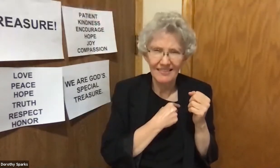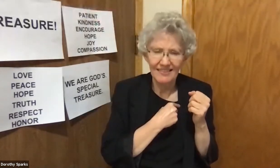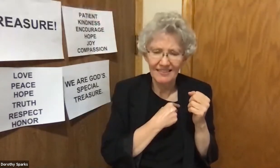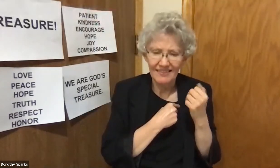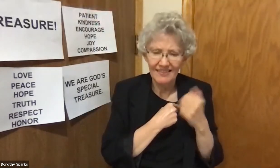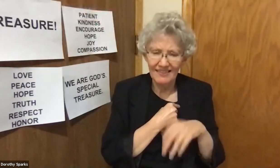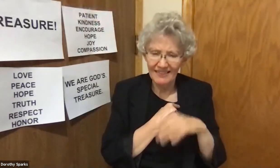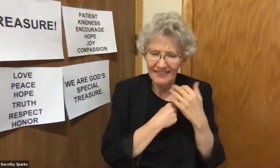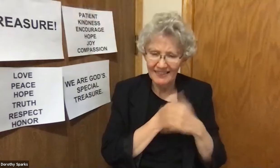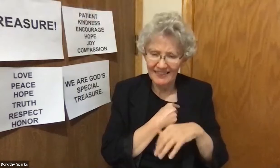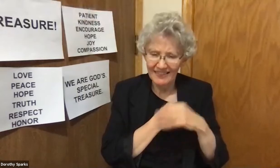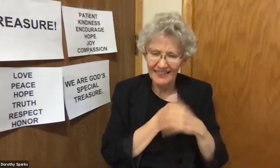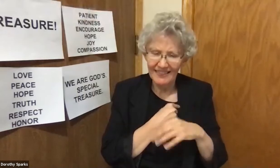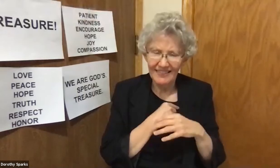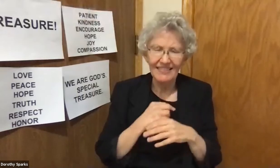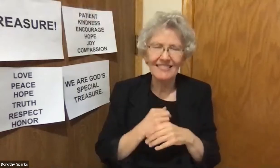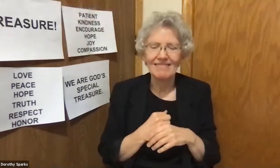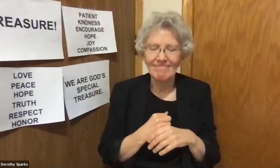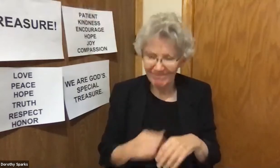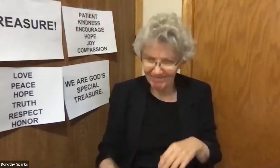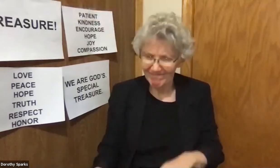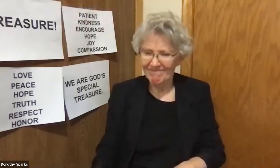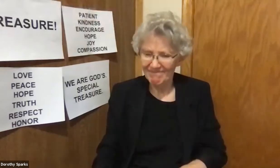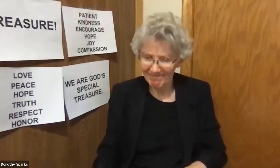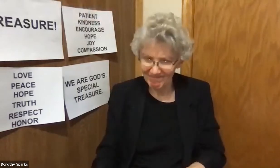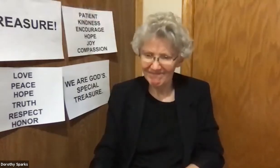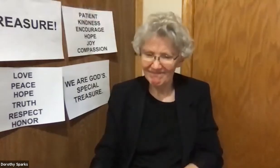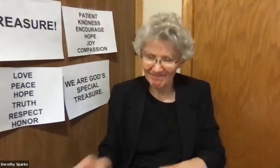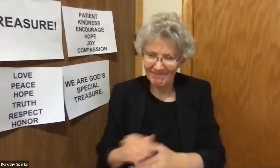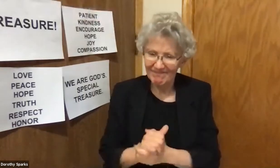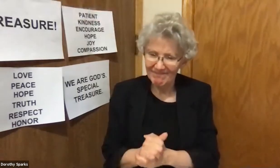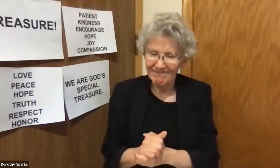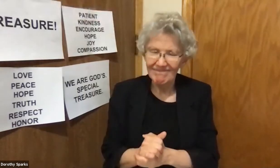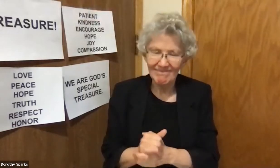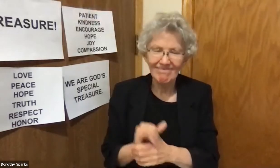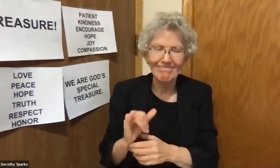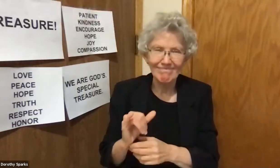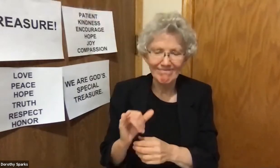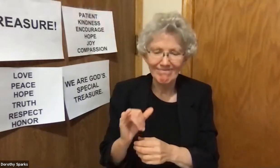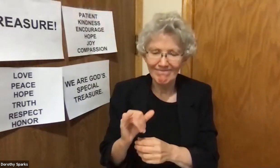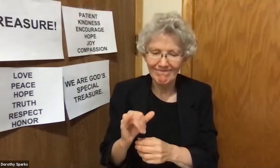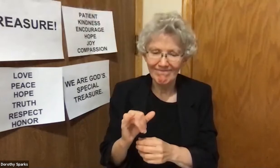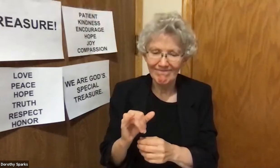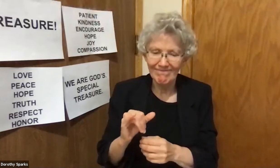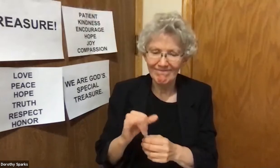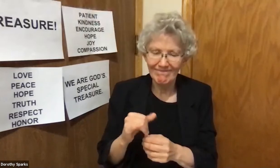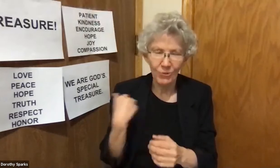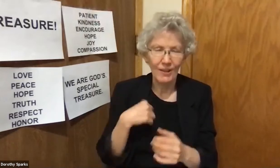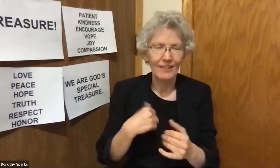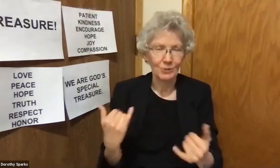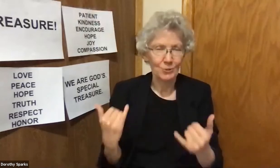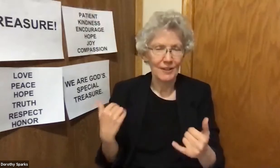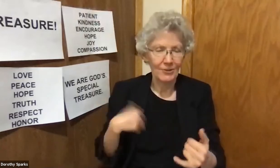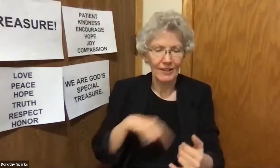Even though sometimes we feel like we are so insignificant, but we are of great value to Him.